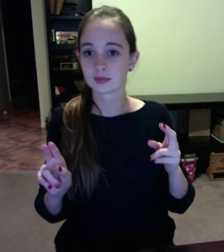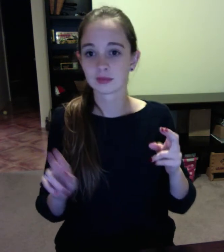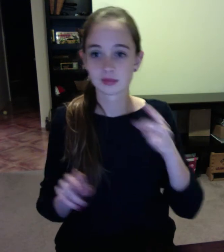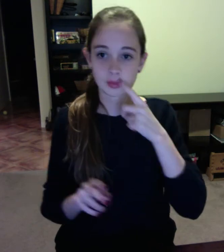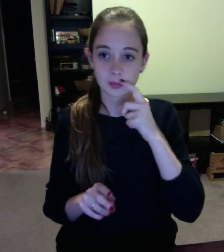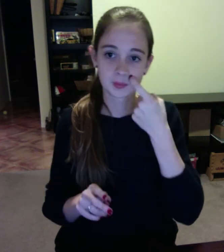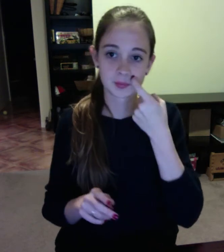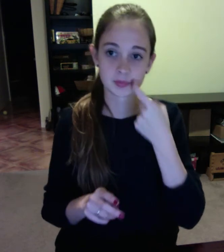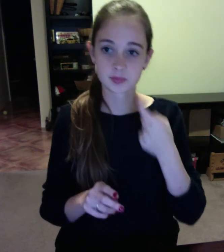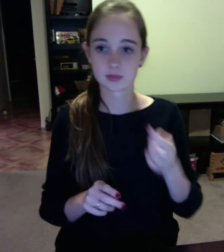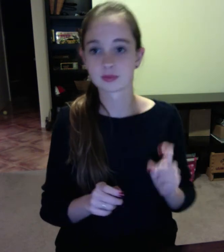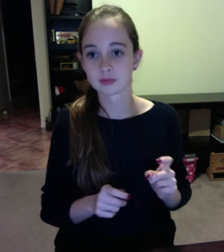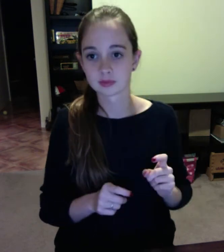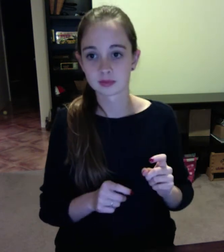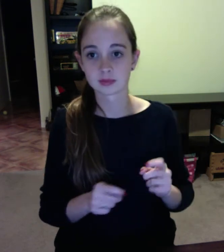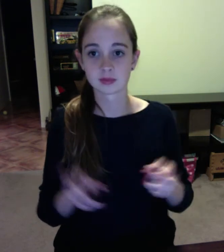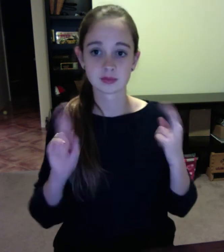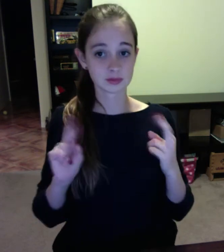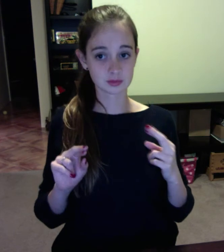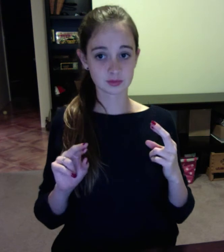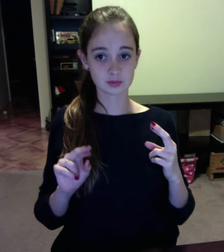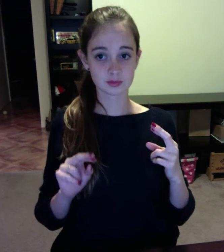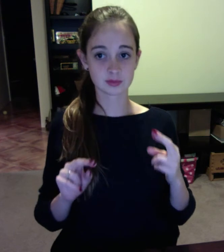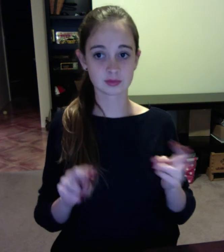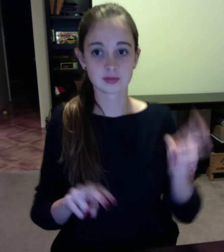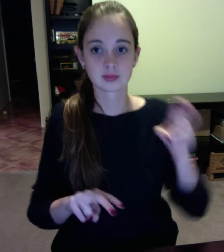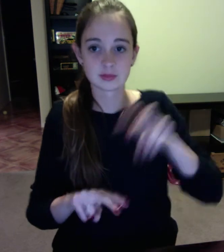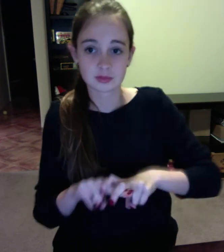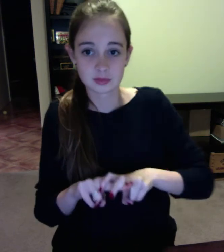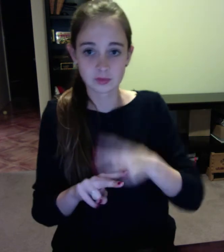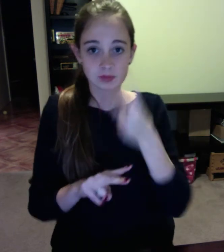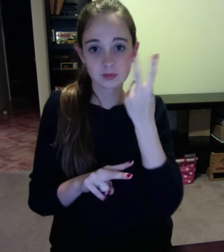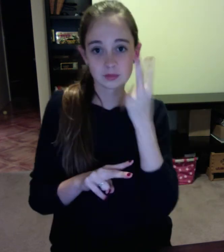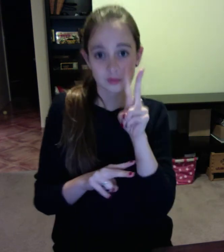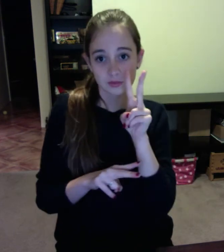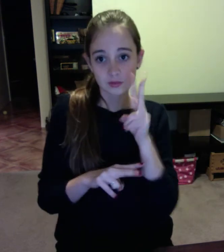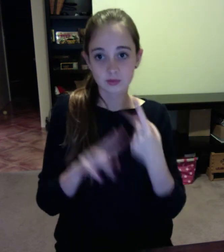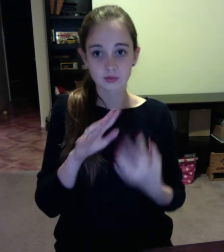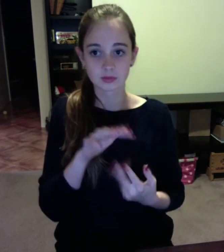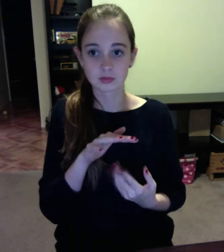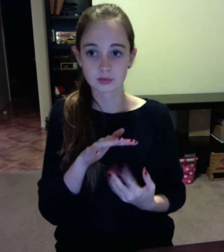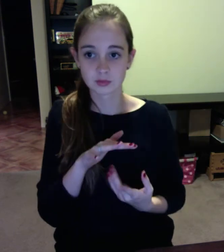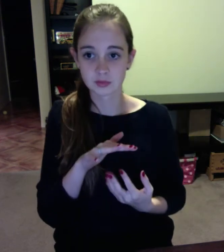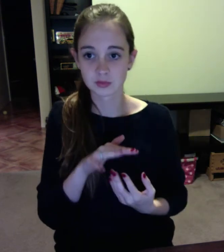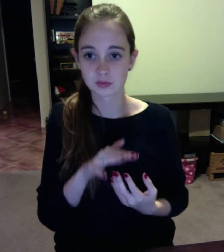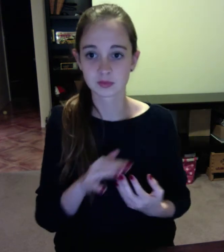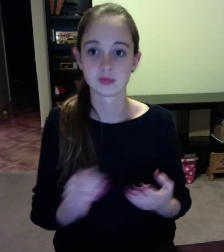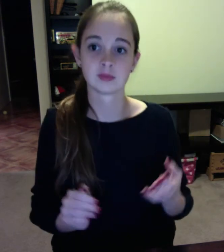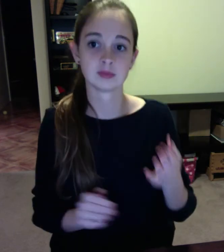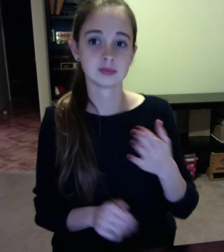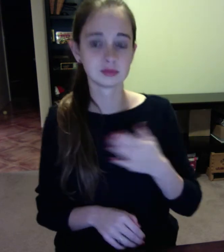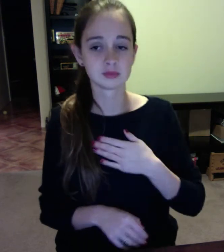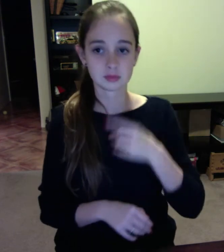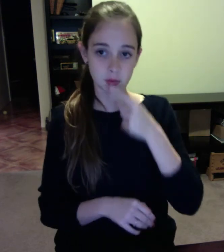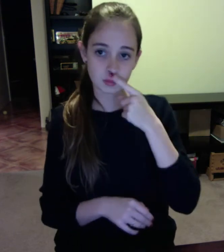After they'd left, Cinderella sat on the little stool near the fire. Why are my sisters so cruel to me, she